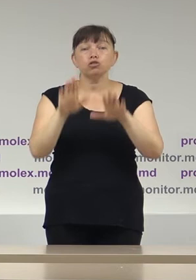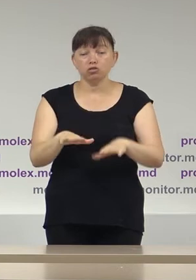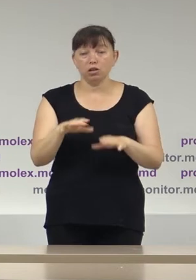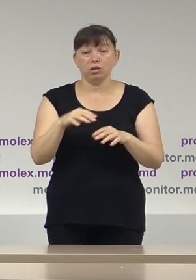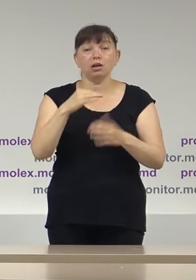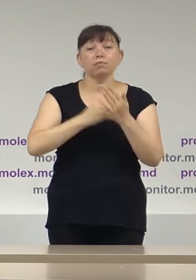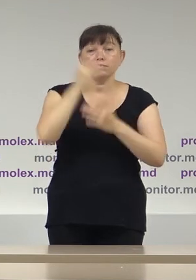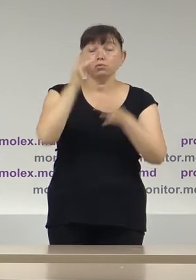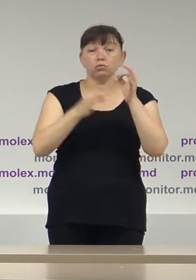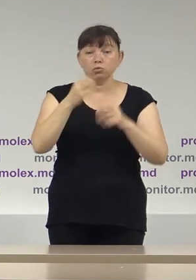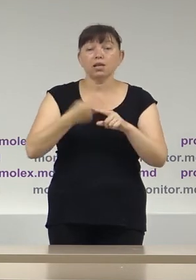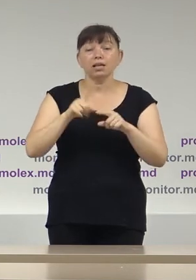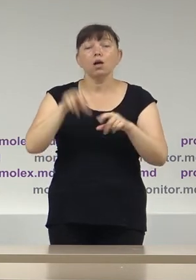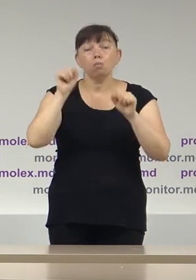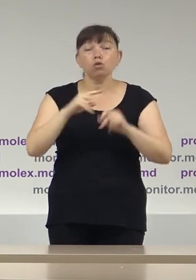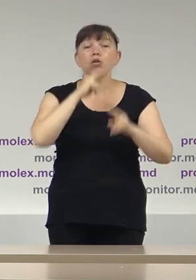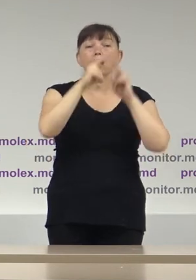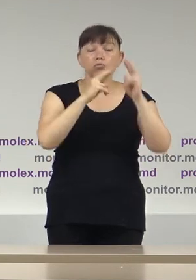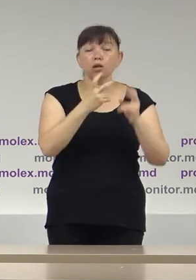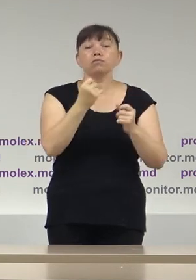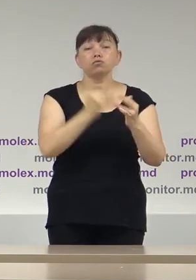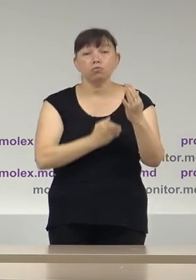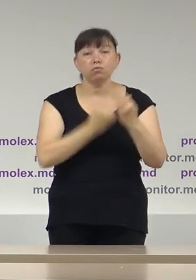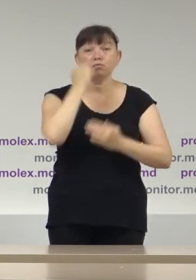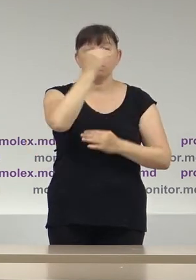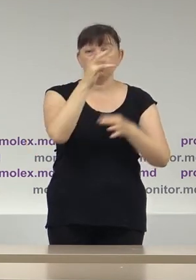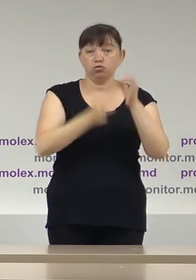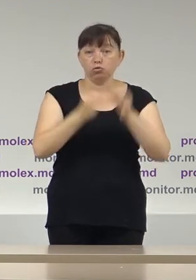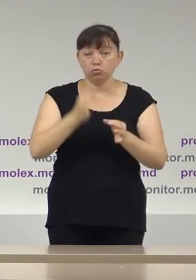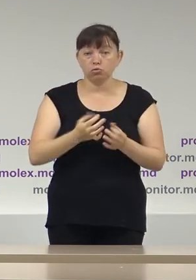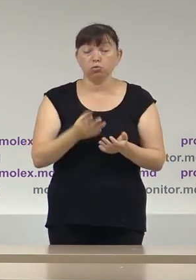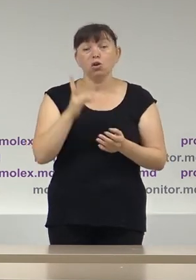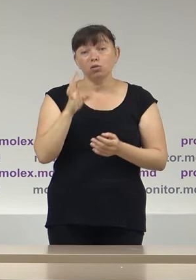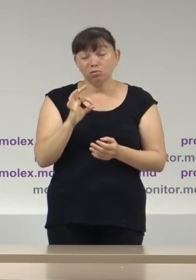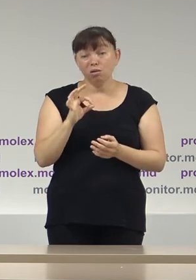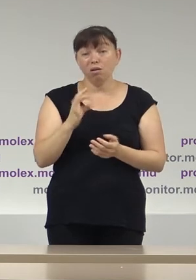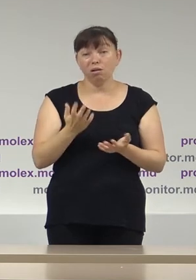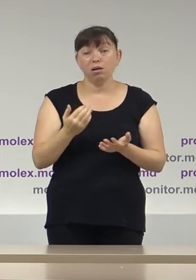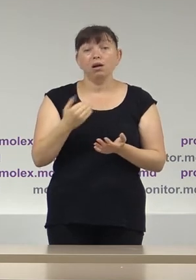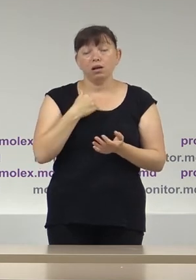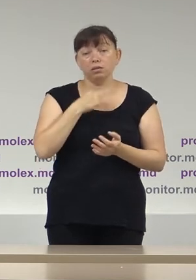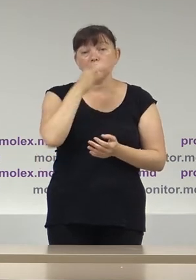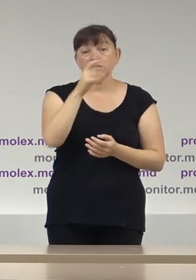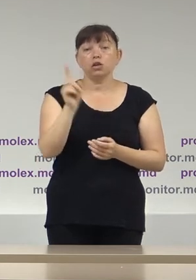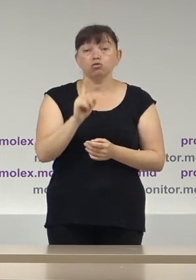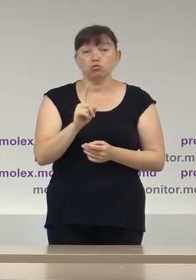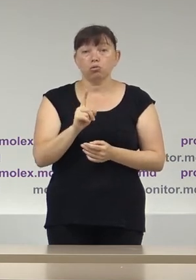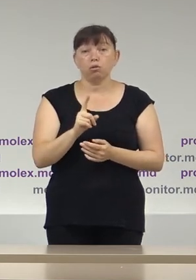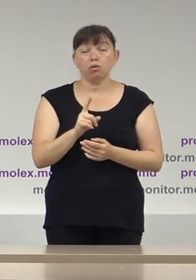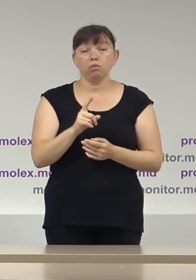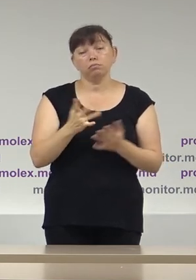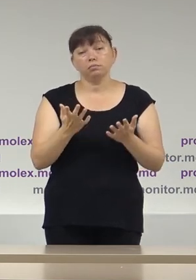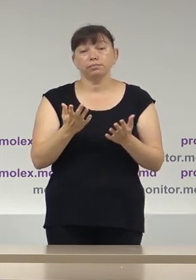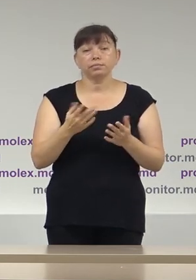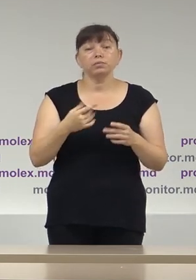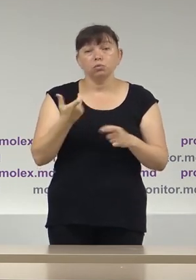stations. We mentioned that the decision of the Court of Appeals can be appealed at the Supreme Court of Justice. However,